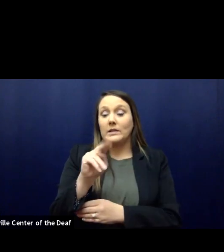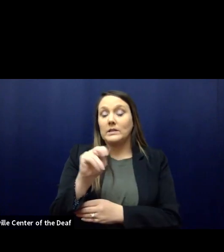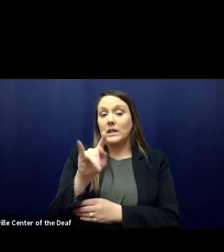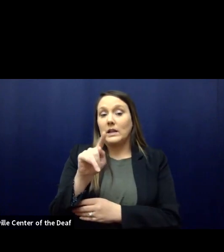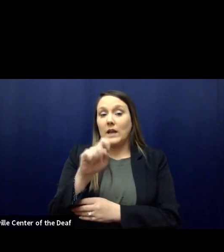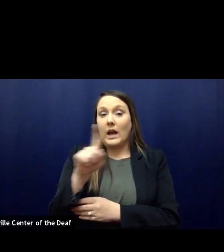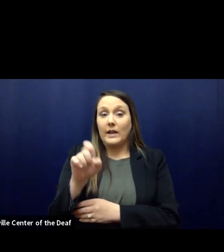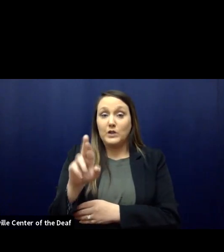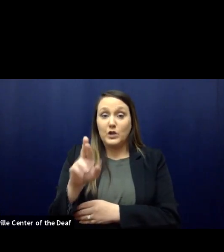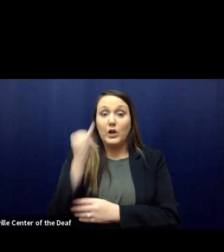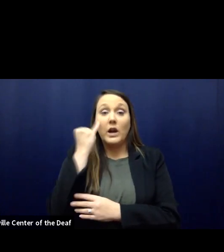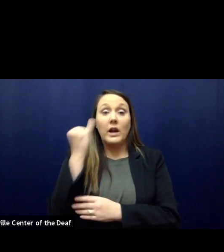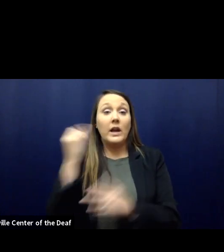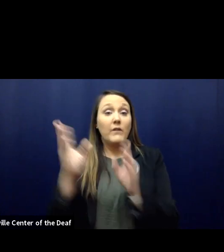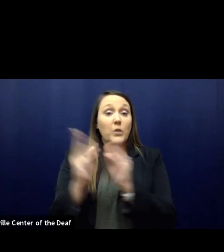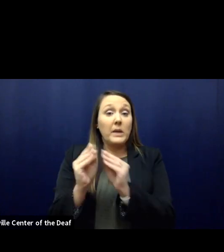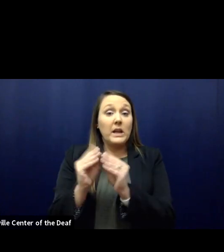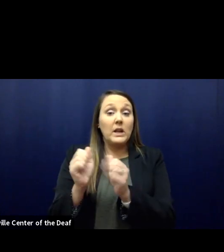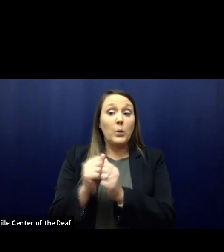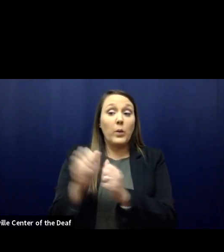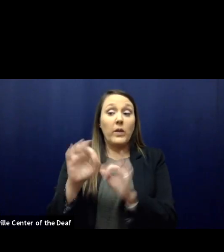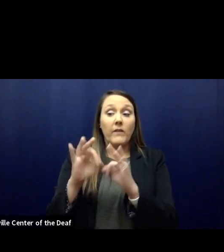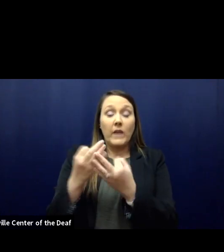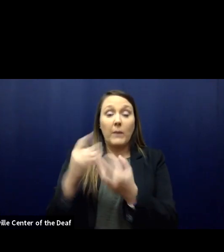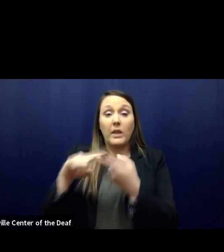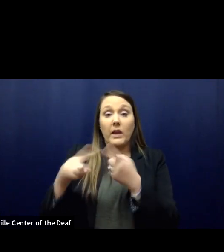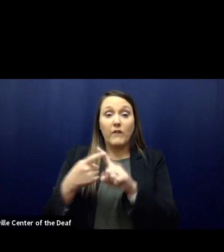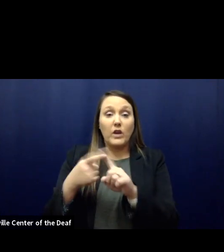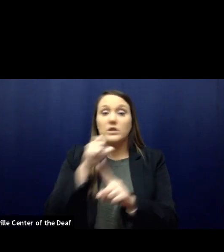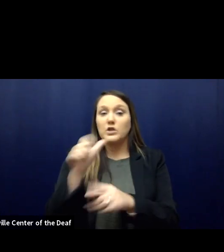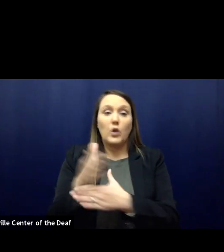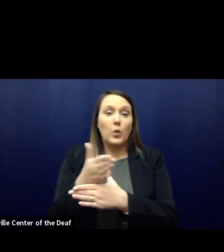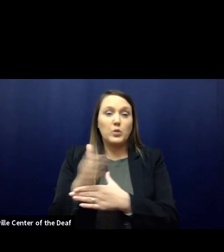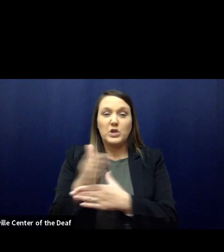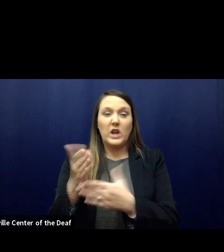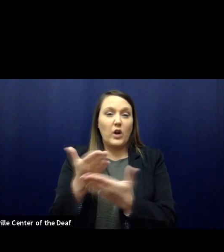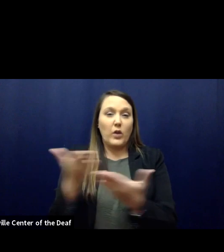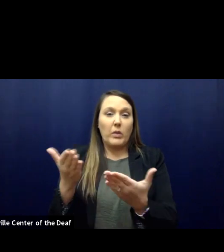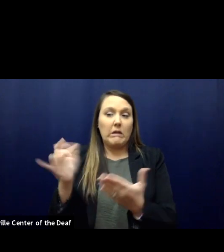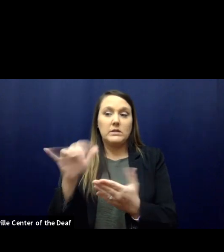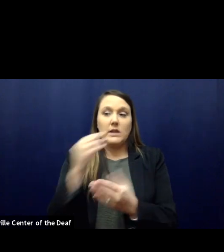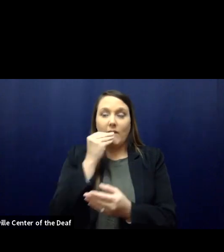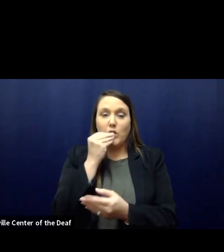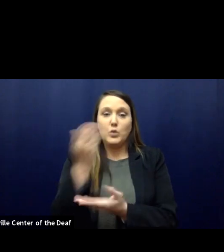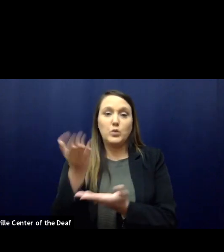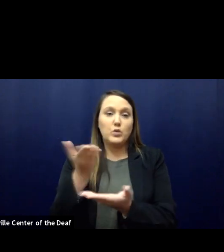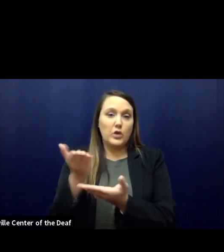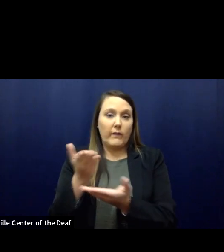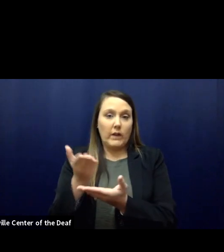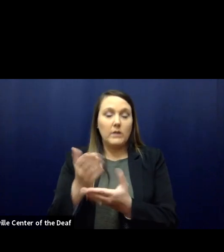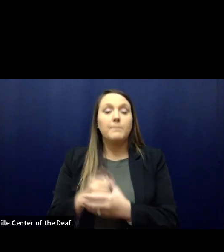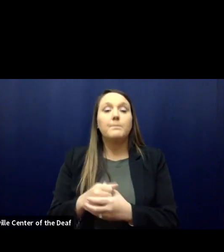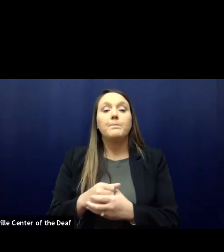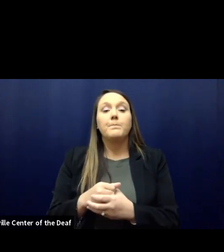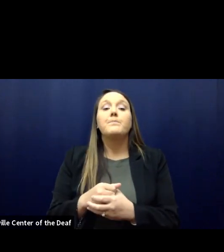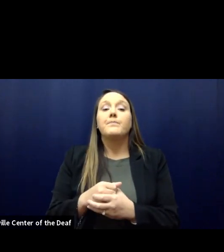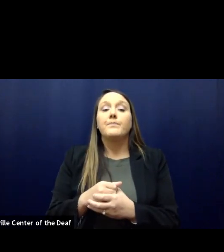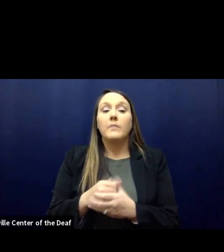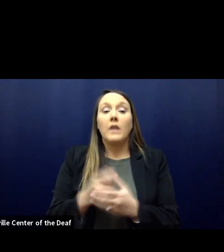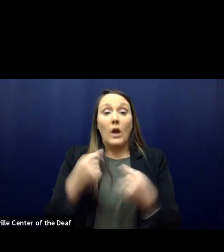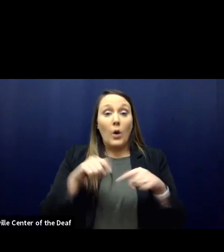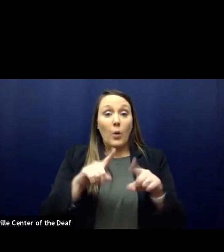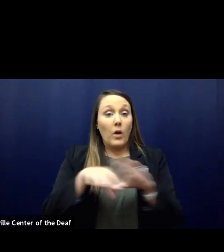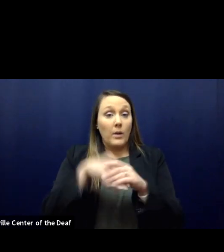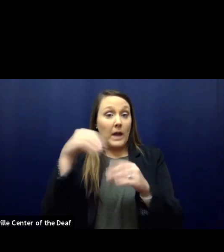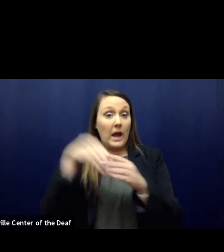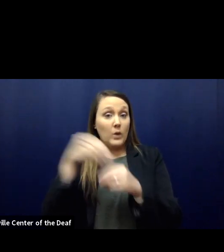you don't live with, don't share items with them like food serving utensils. And please, while being outside is thought